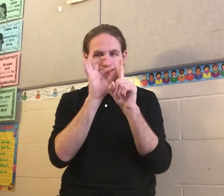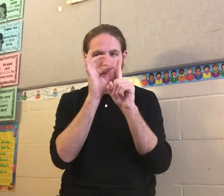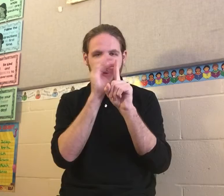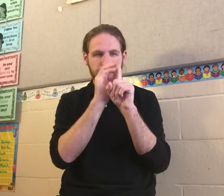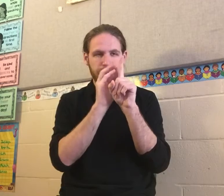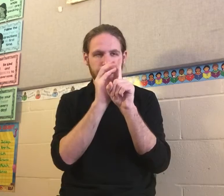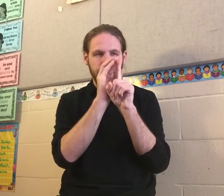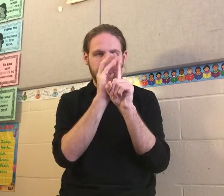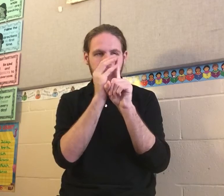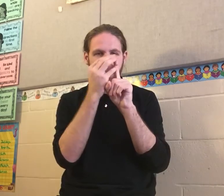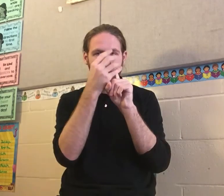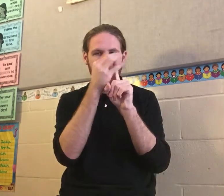quite feathery.